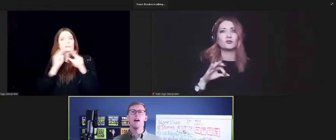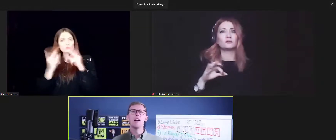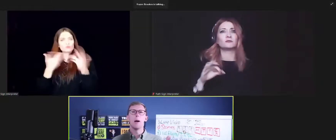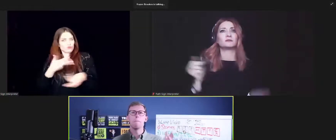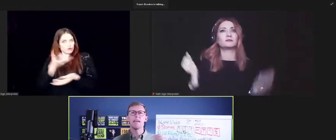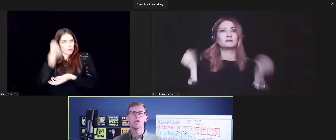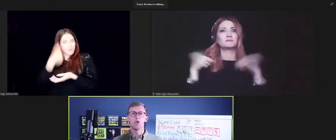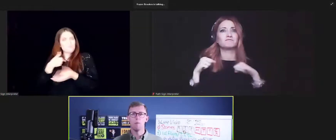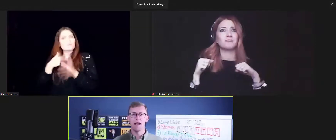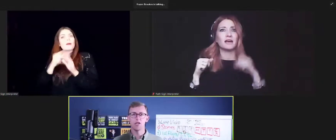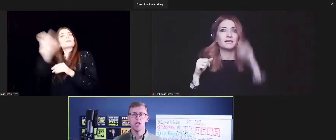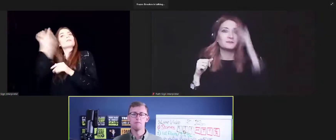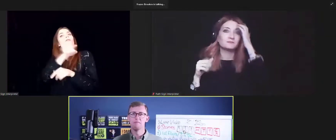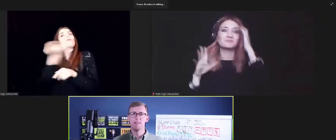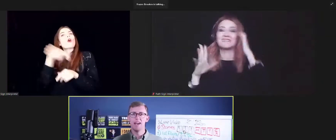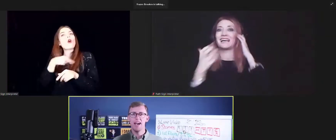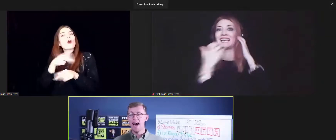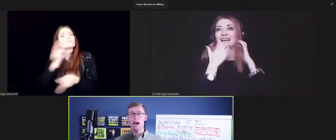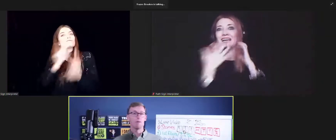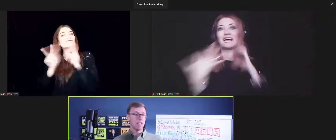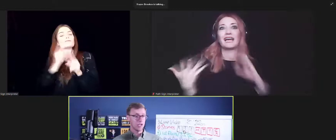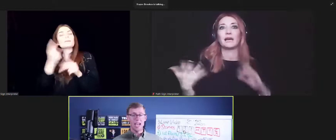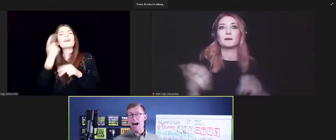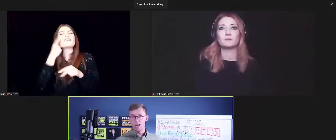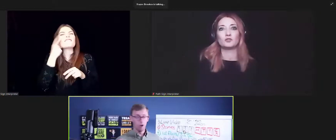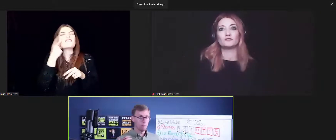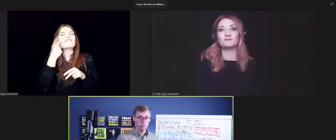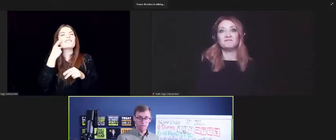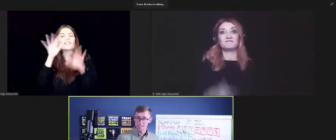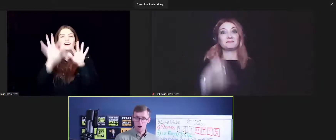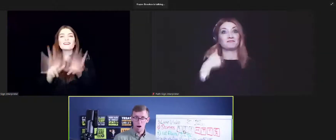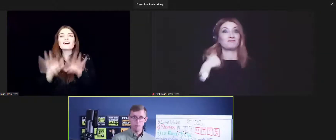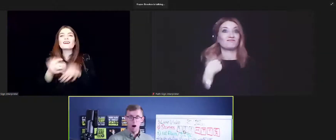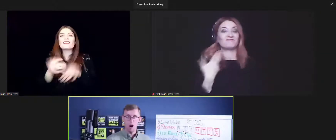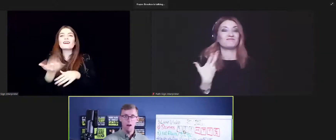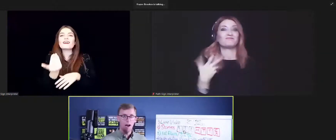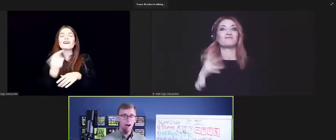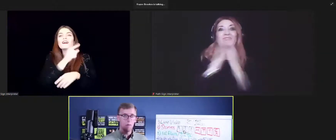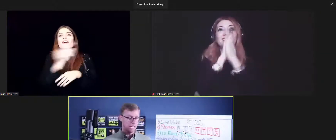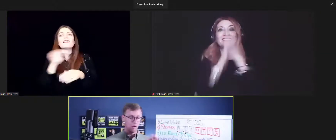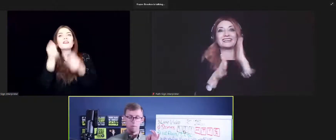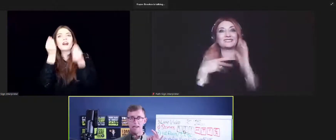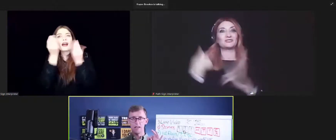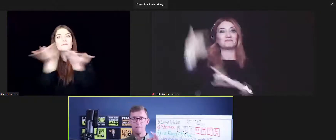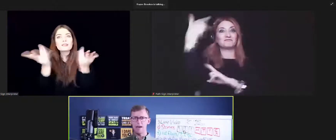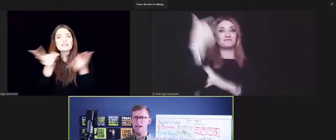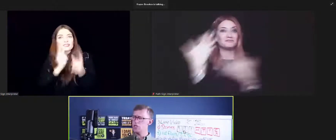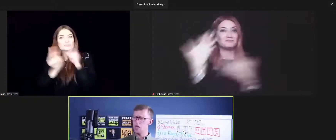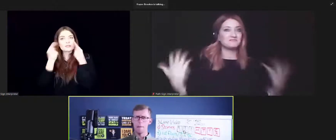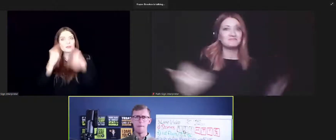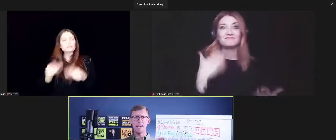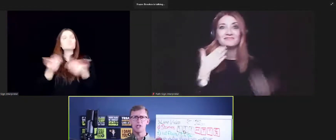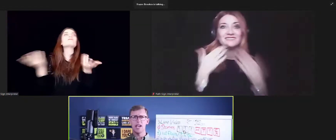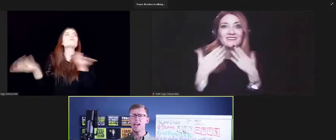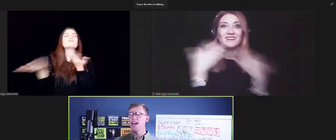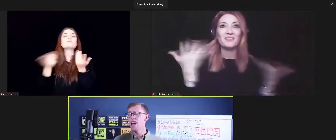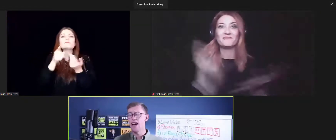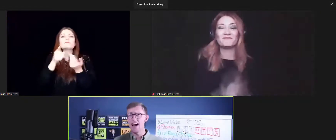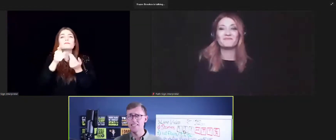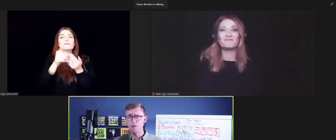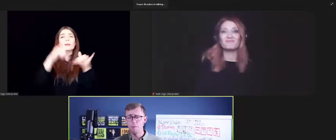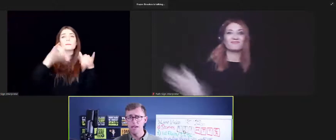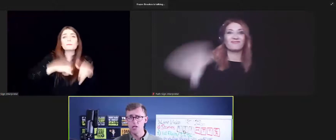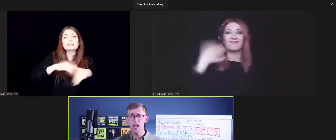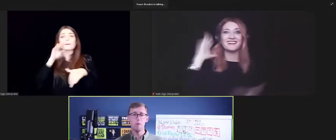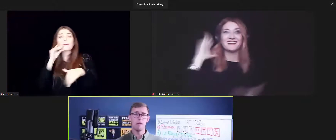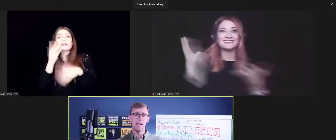prefer, pizza or pasta? And I would then say, I love spaghetti carbonara with the little bacon bits. Amazing. If I had to have